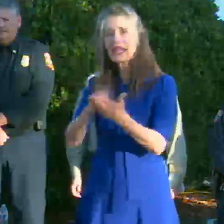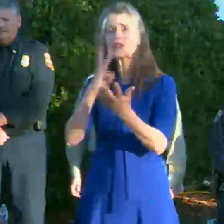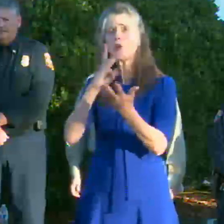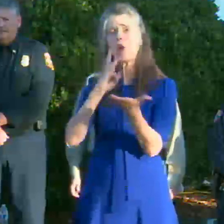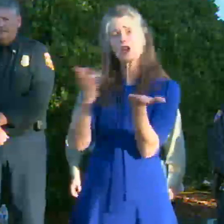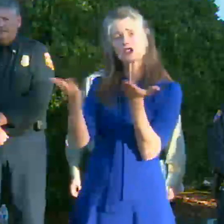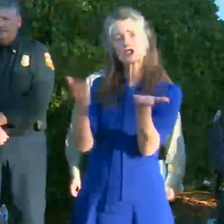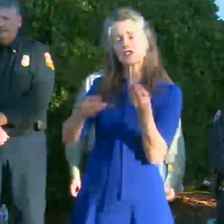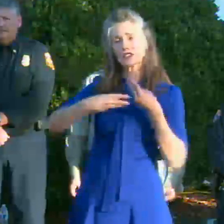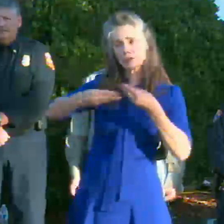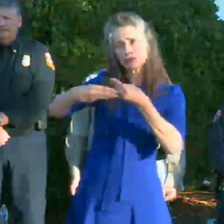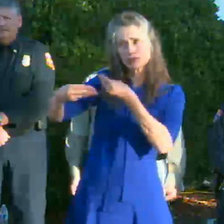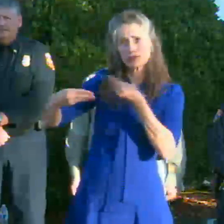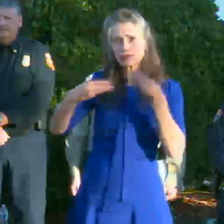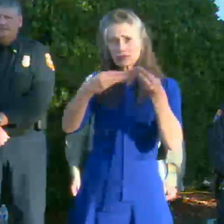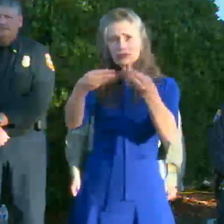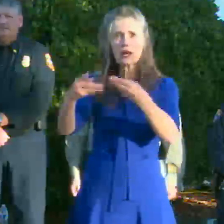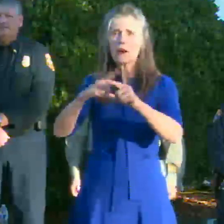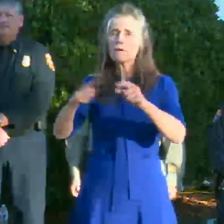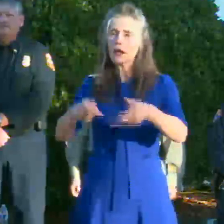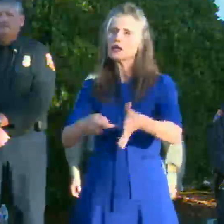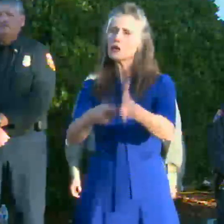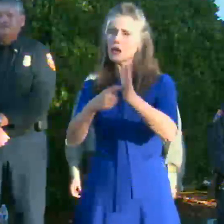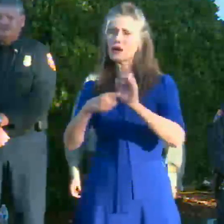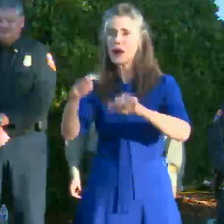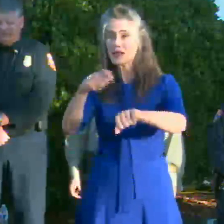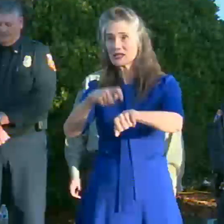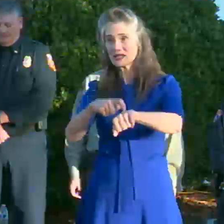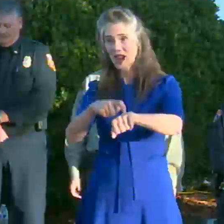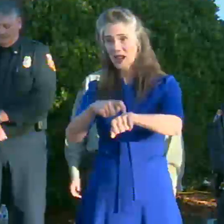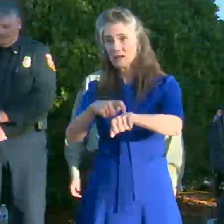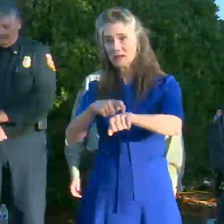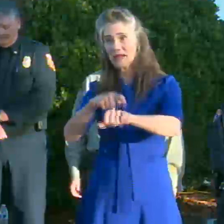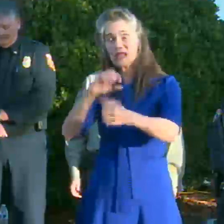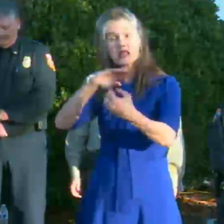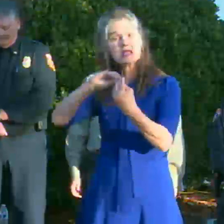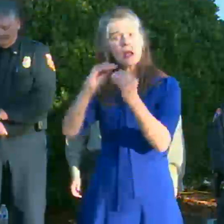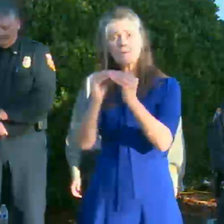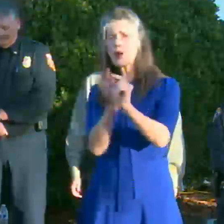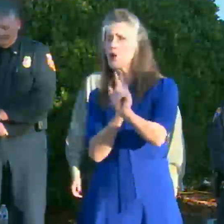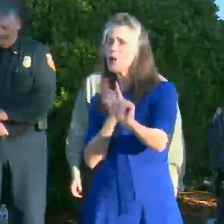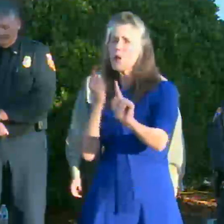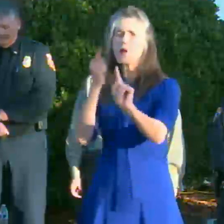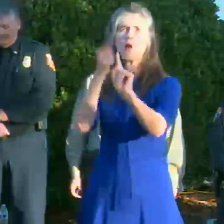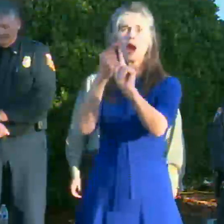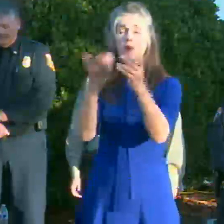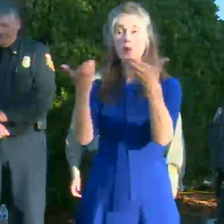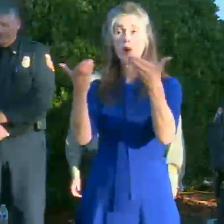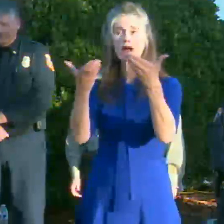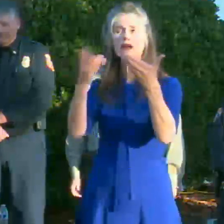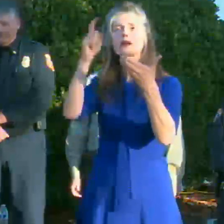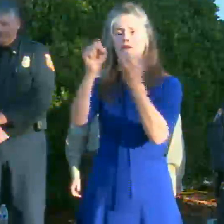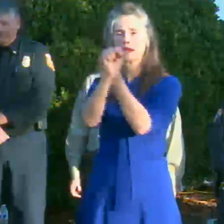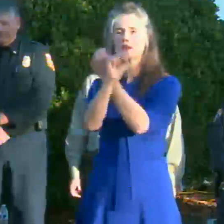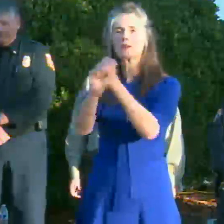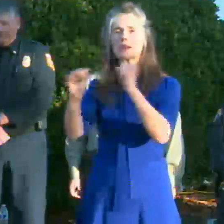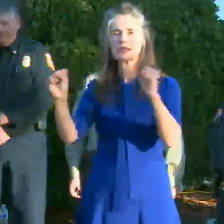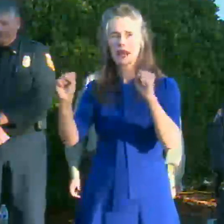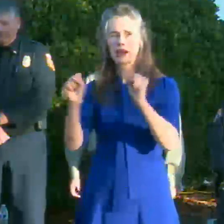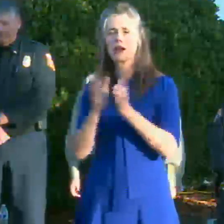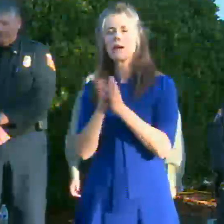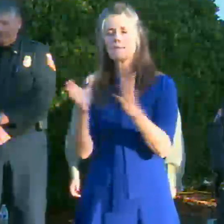The most important thing is protecting public health and safety. Thank you again for your patience and